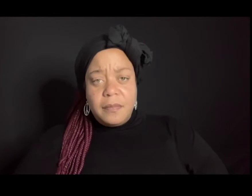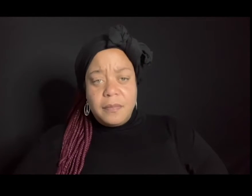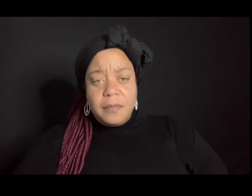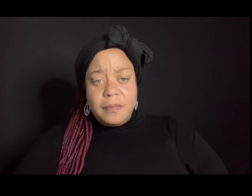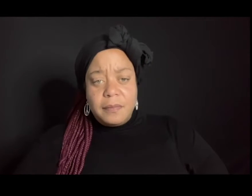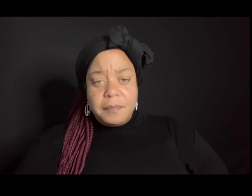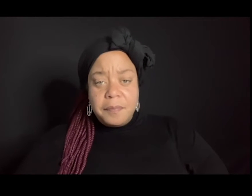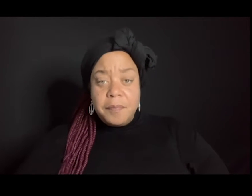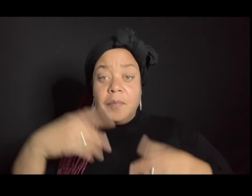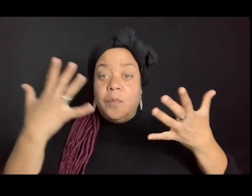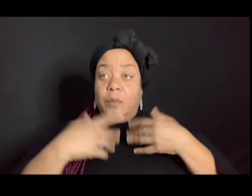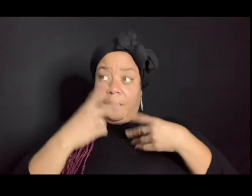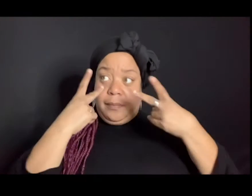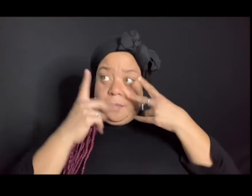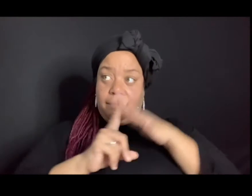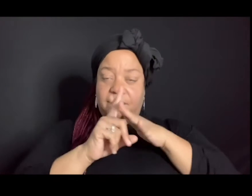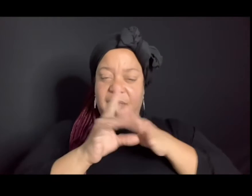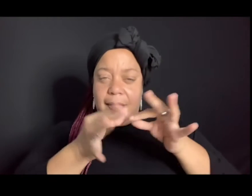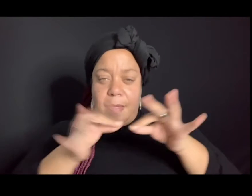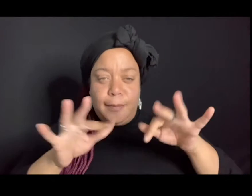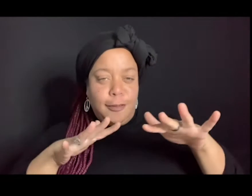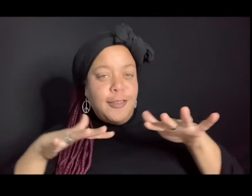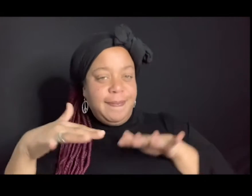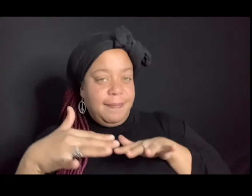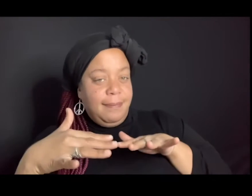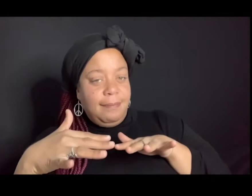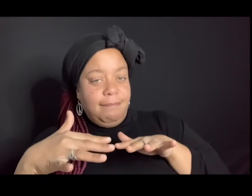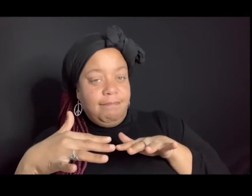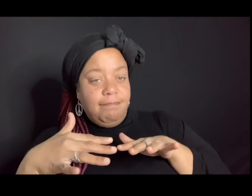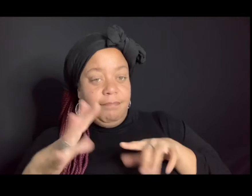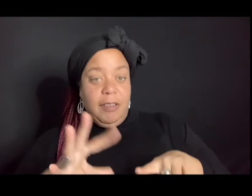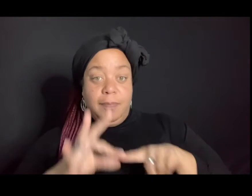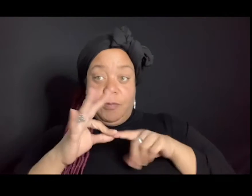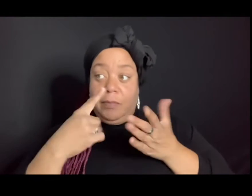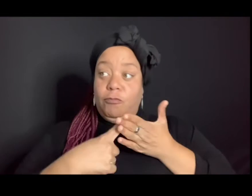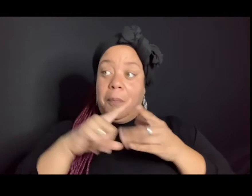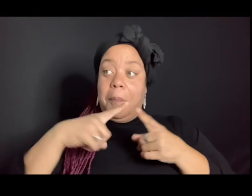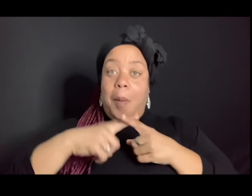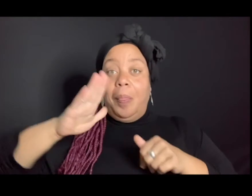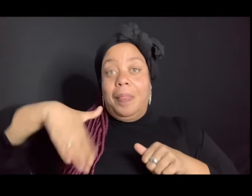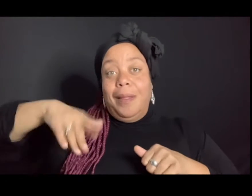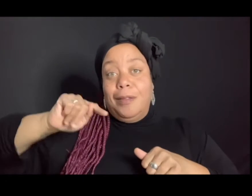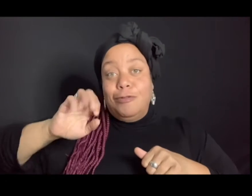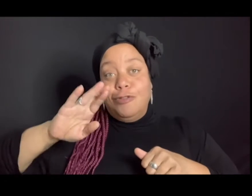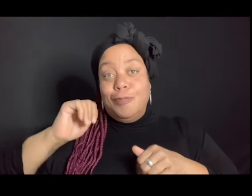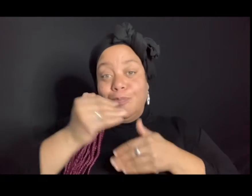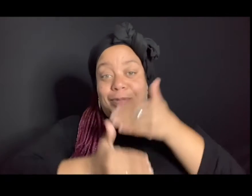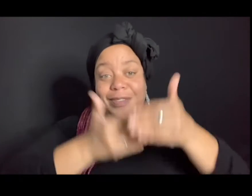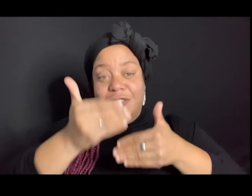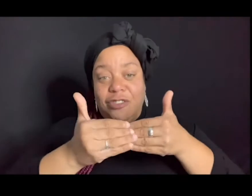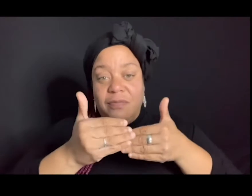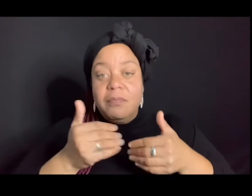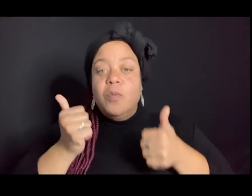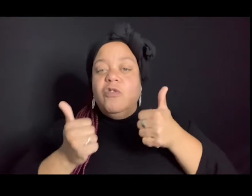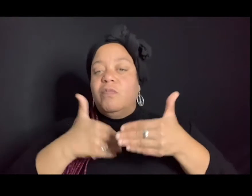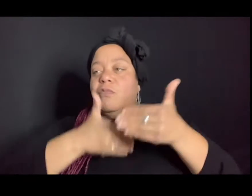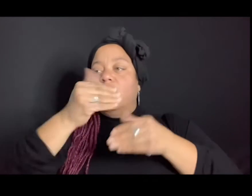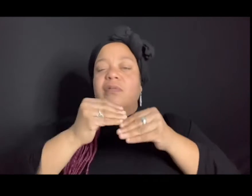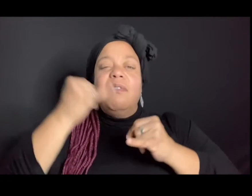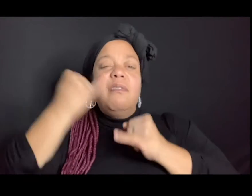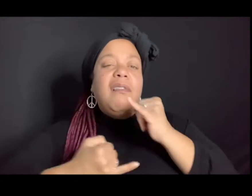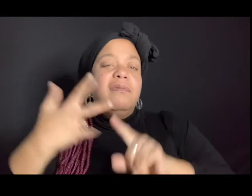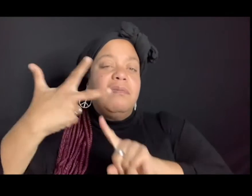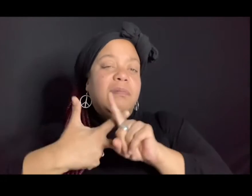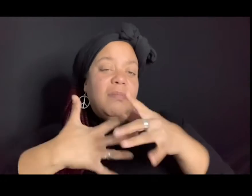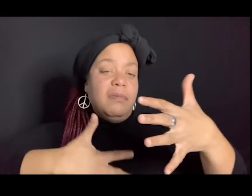What we're seeing now when language is shifting, especially when talking about late term procedures, which are procedures that are in the third